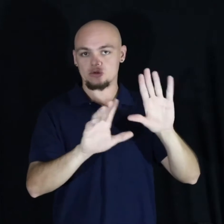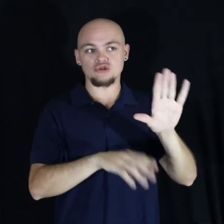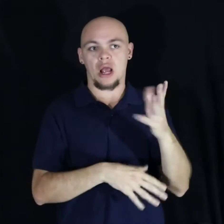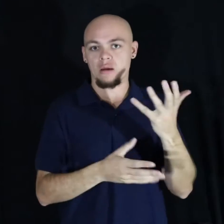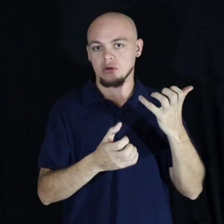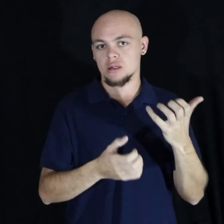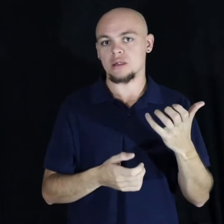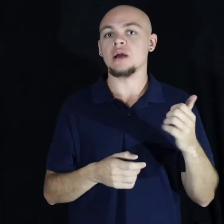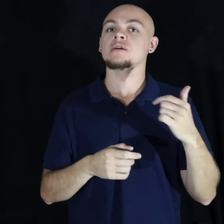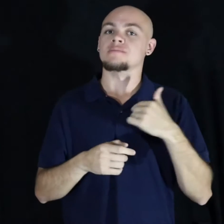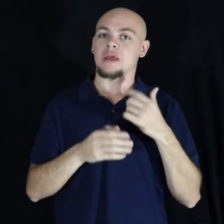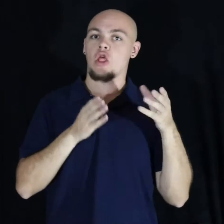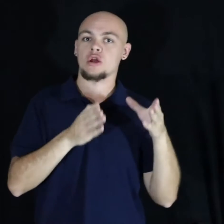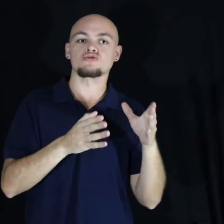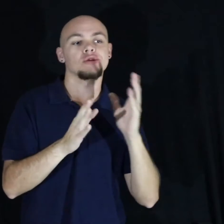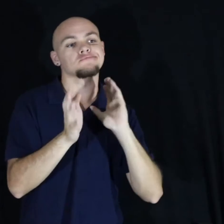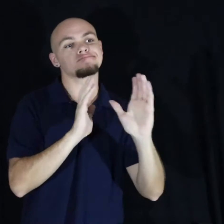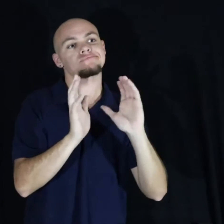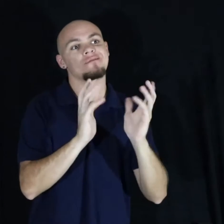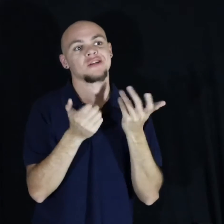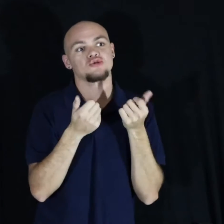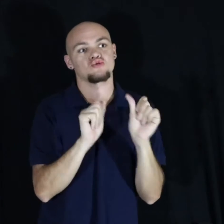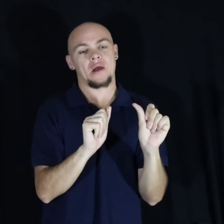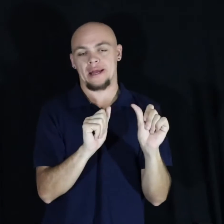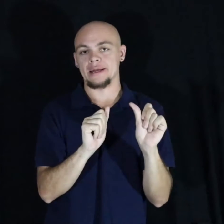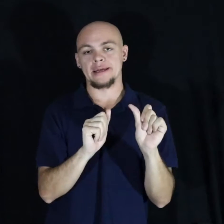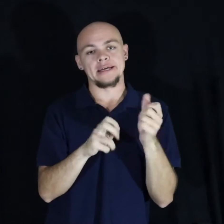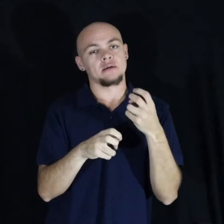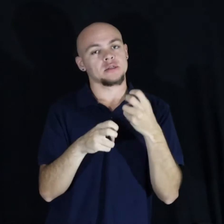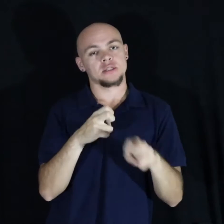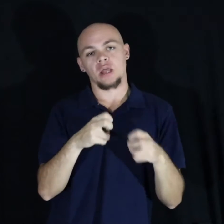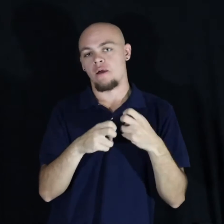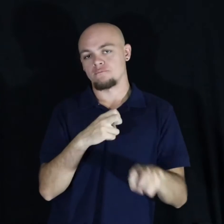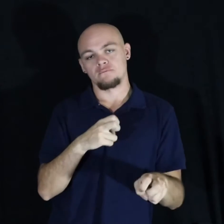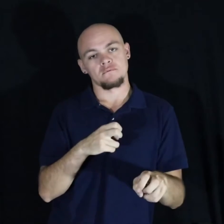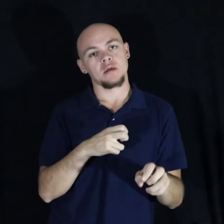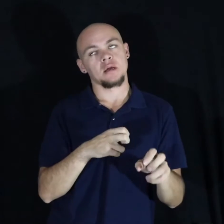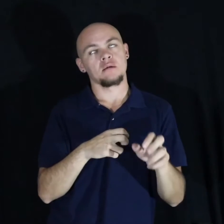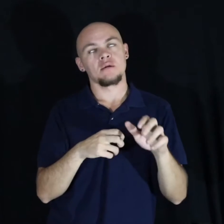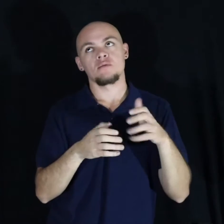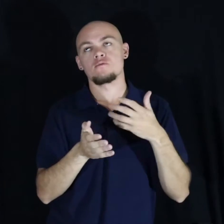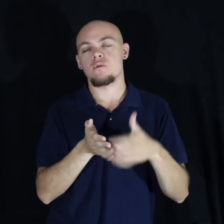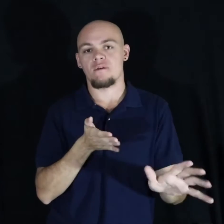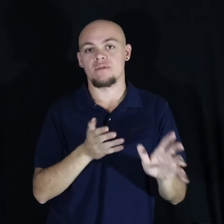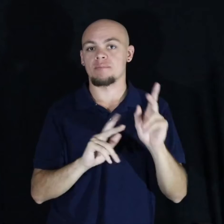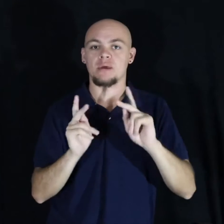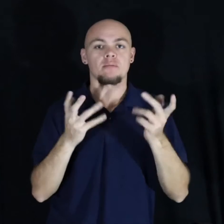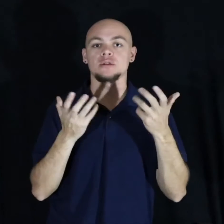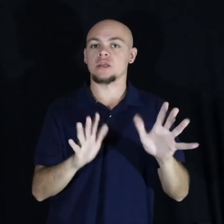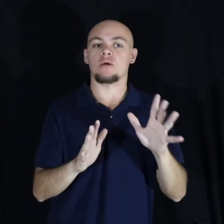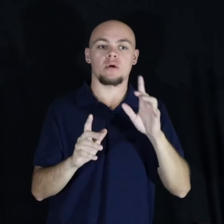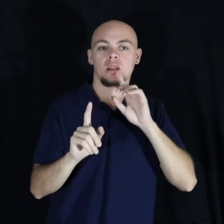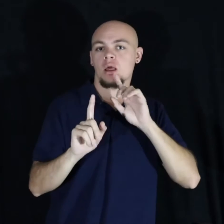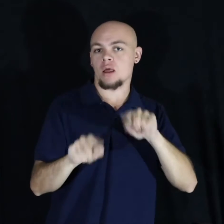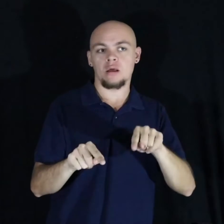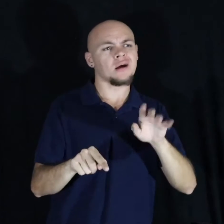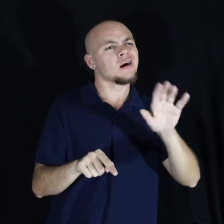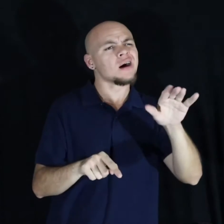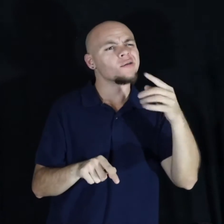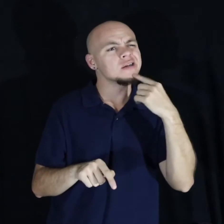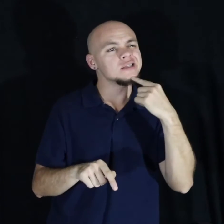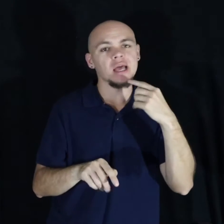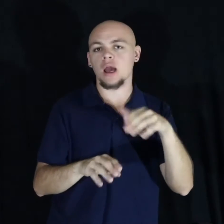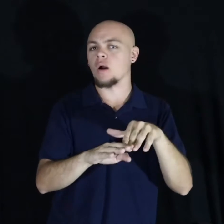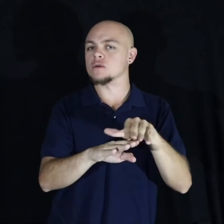the streets practicing. It was completely rough in the worst way possible. Many times people didn't want to repeat to me what they'd said or say it